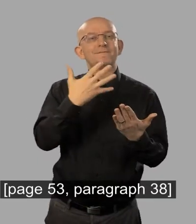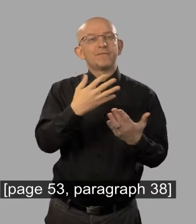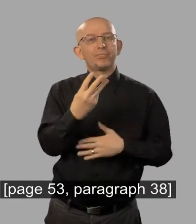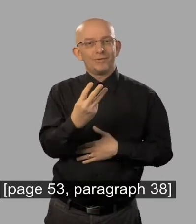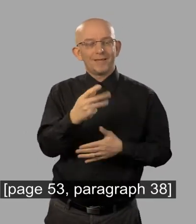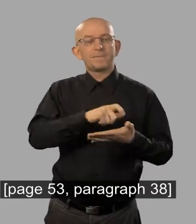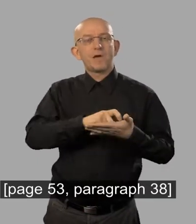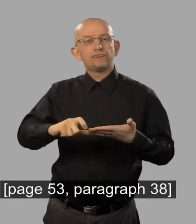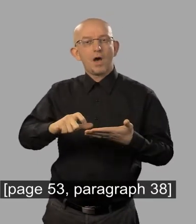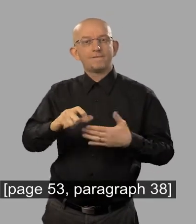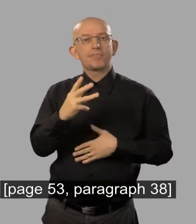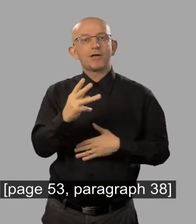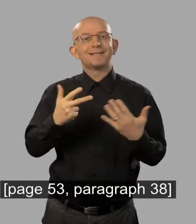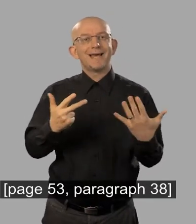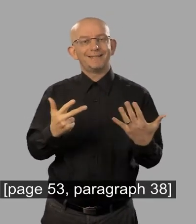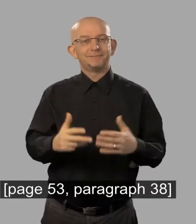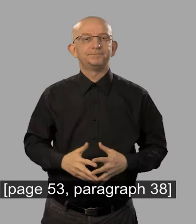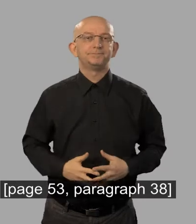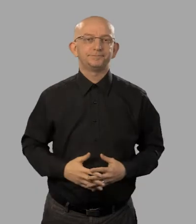Page 53, paragraph 38.